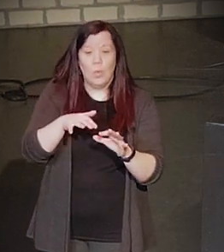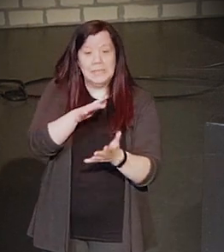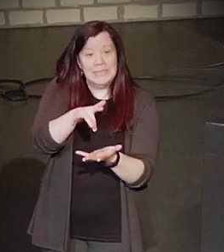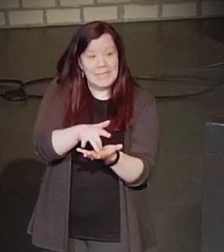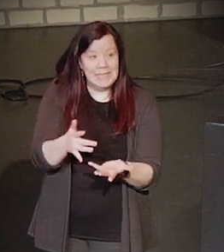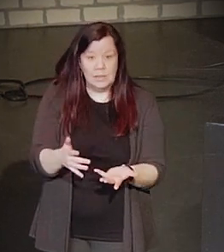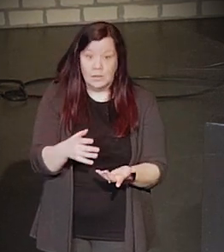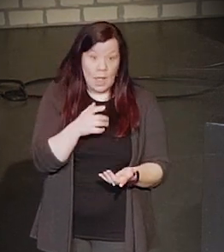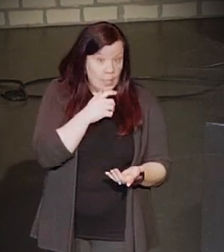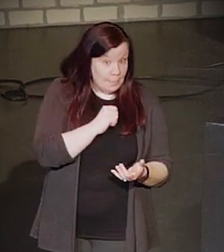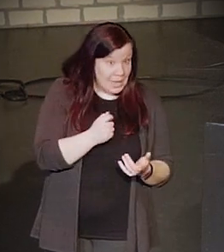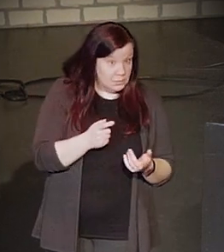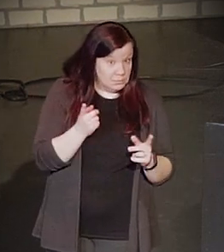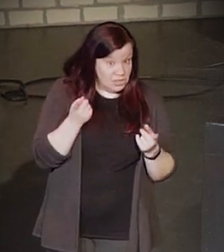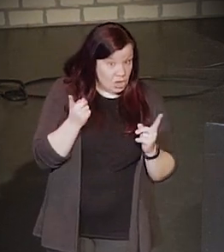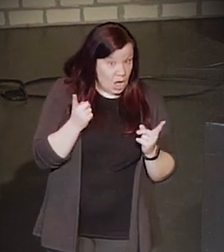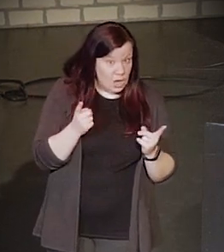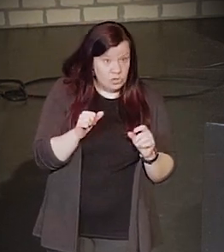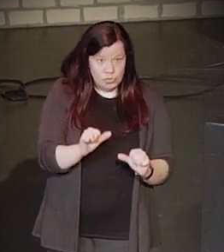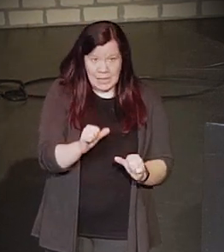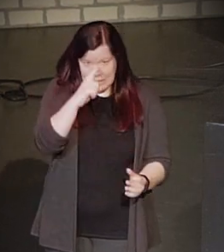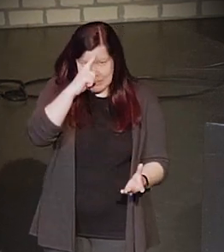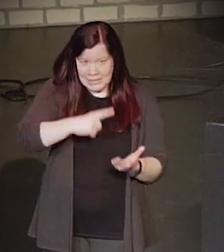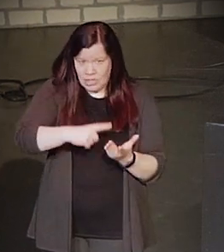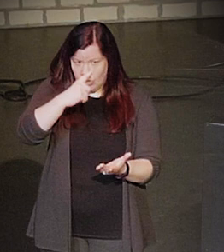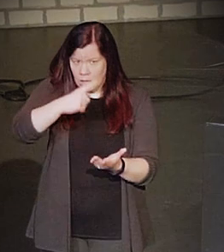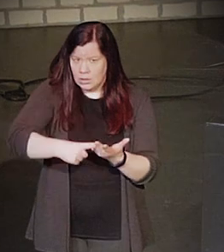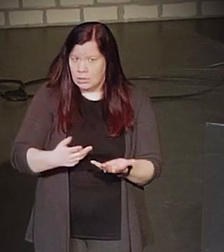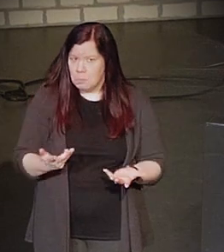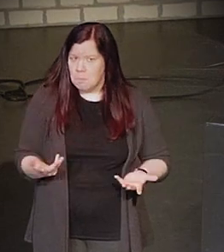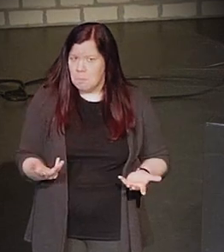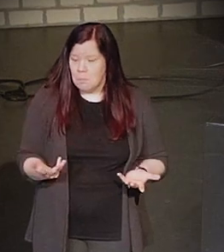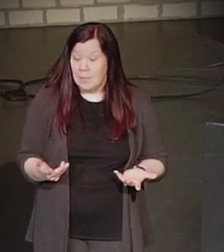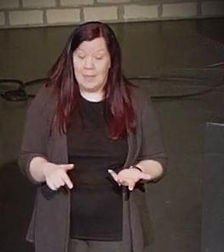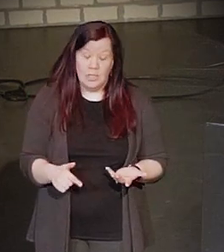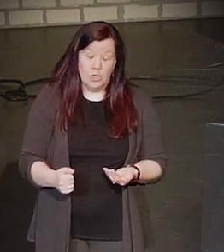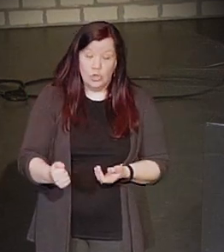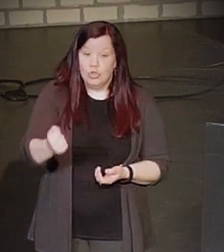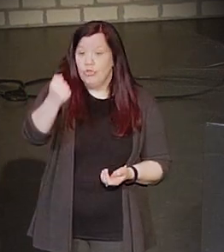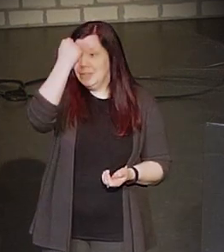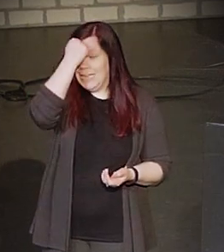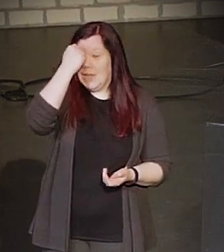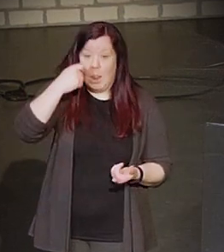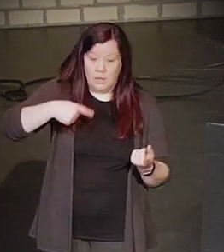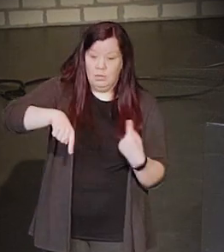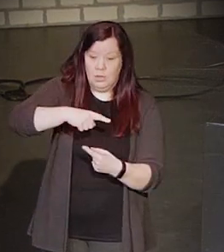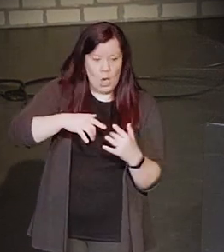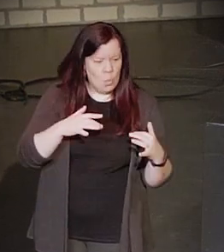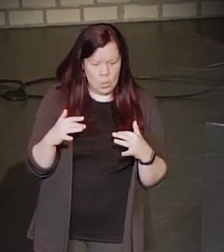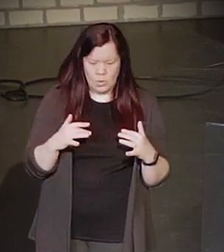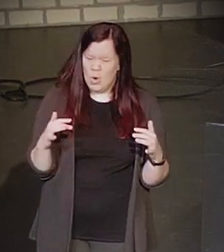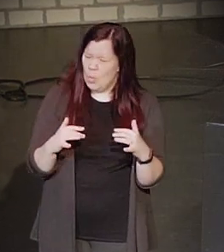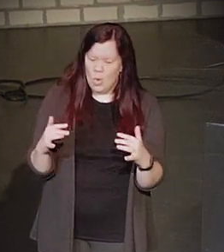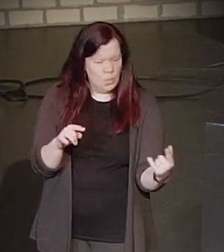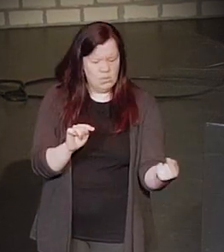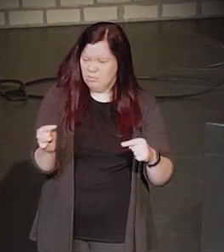in charge, the men, making the right kinds of decisions, particularly in this ridiculous ongoing carousel of war after